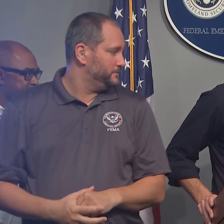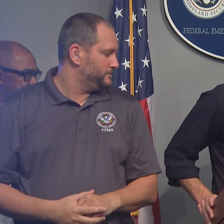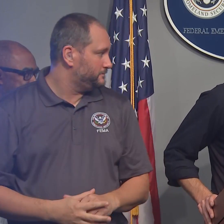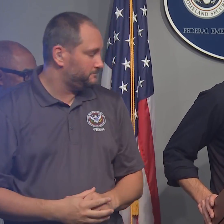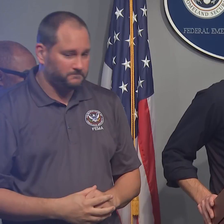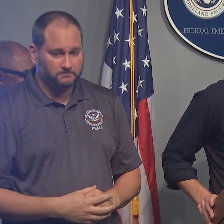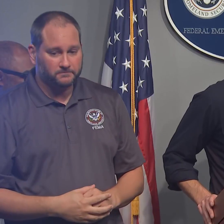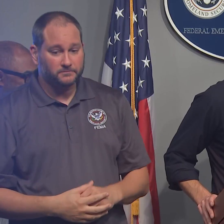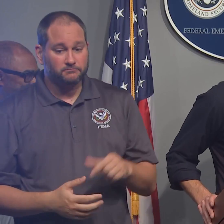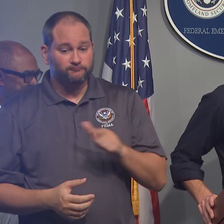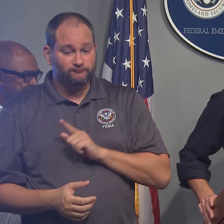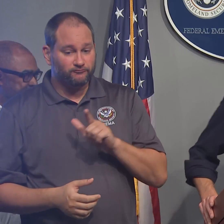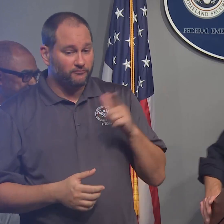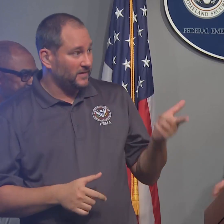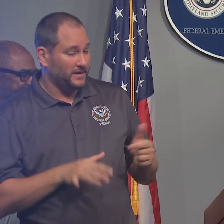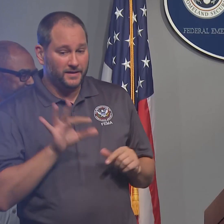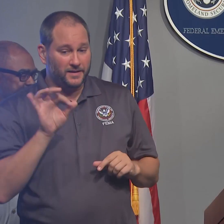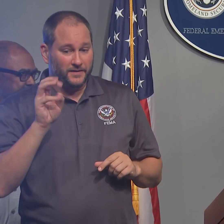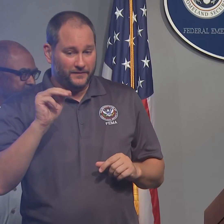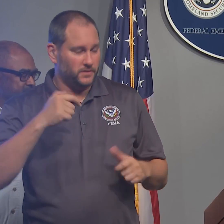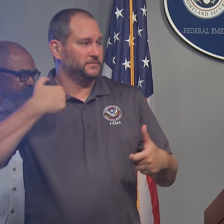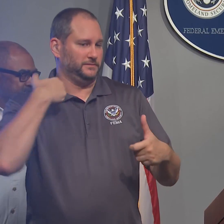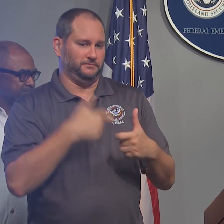language update. Daniel, take it away.